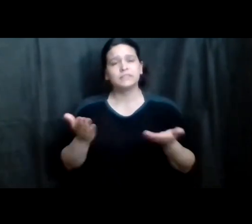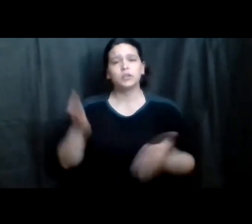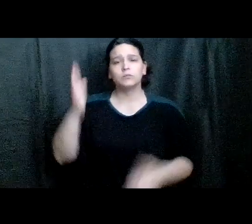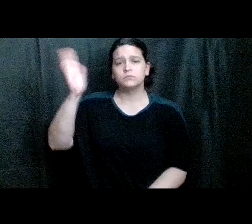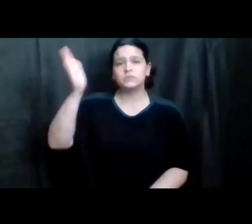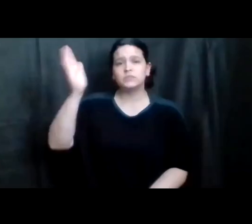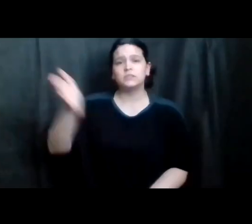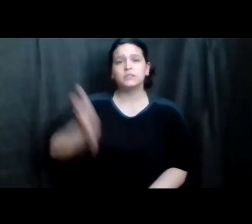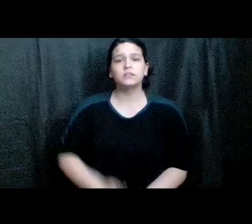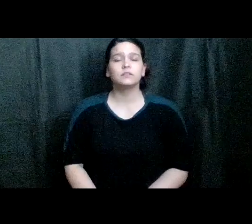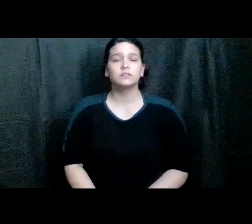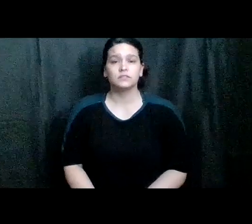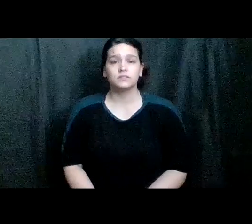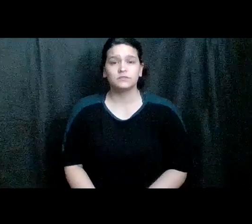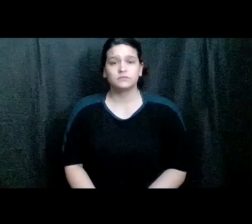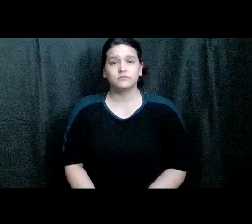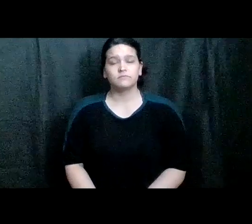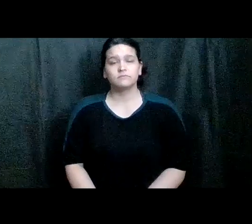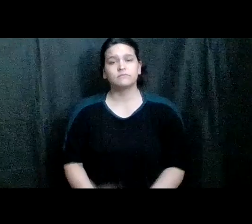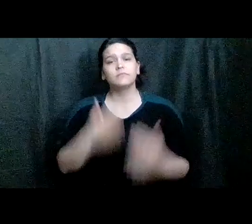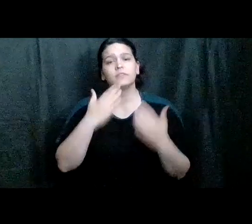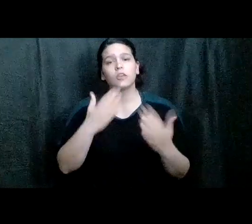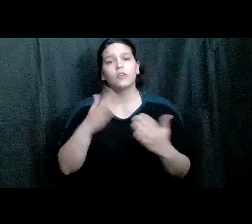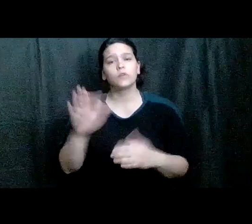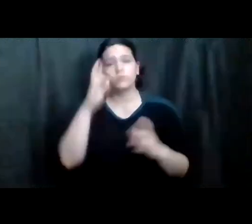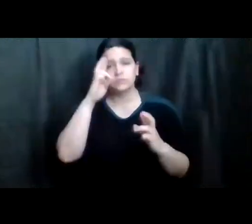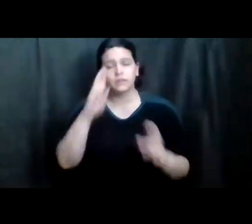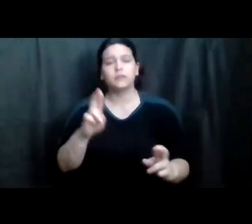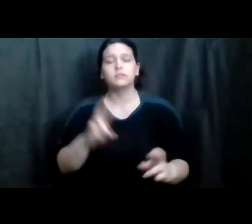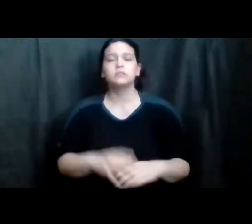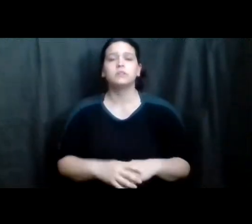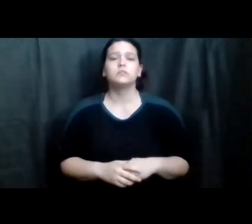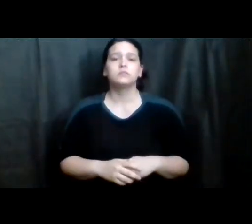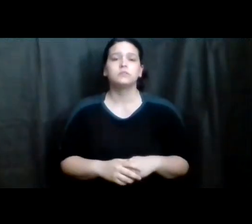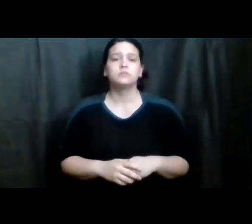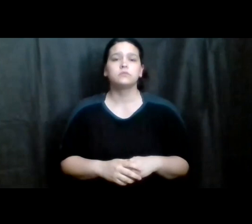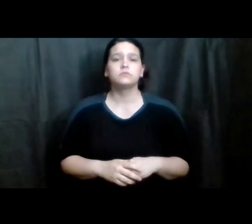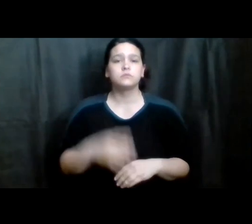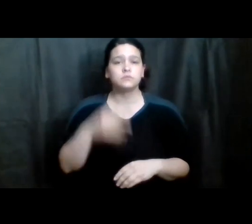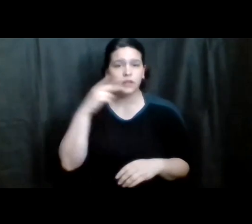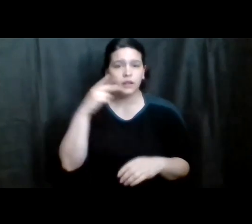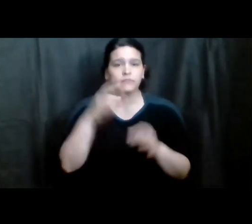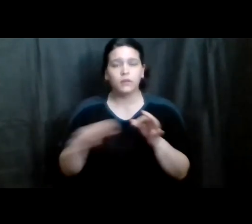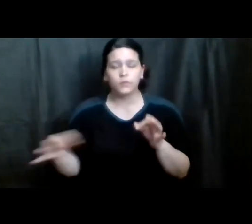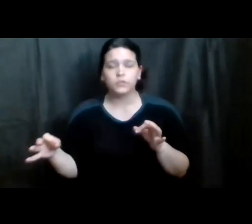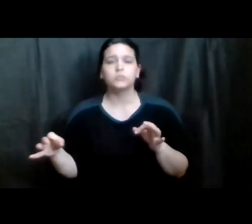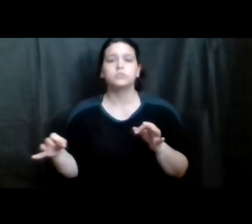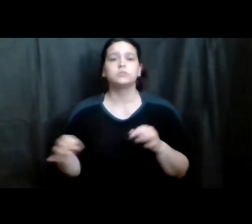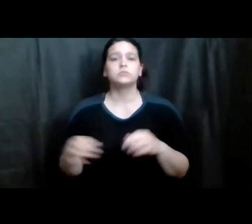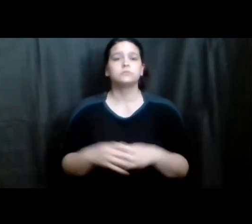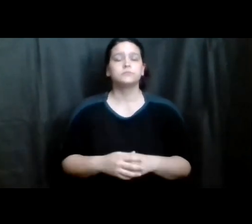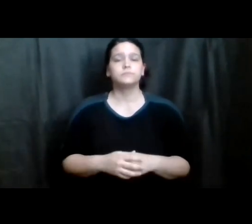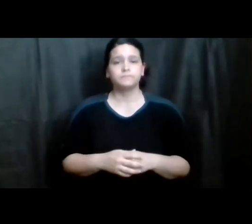Unbiatgindi, with your respect. Unsengitiiri. Ne huahiwotipovi. Ne hapo owinge